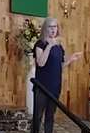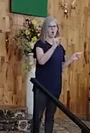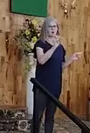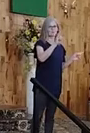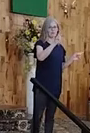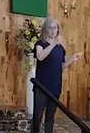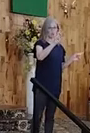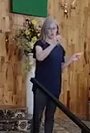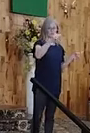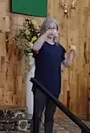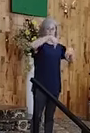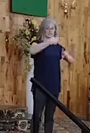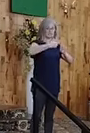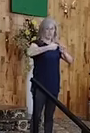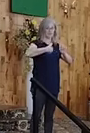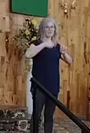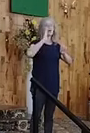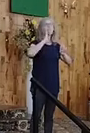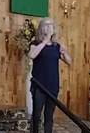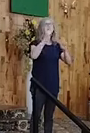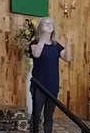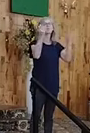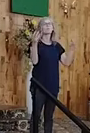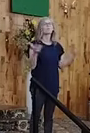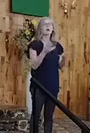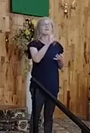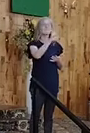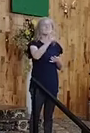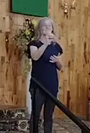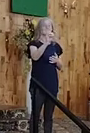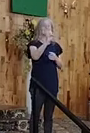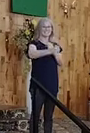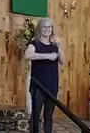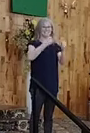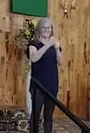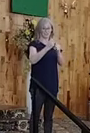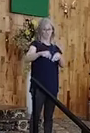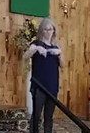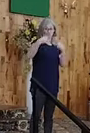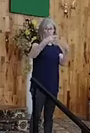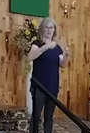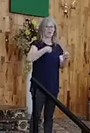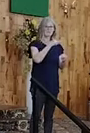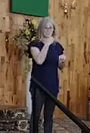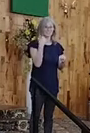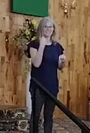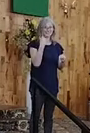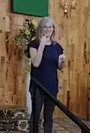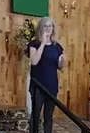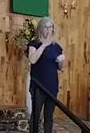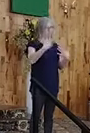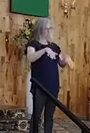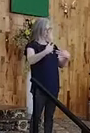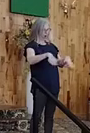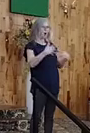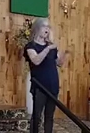30th of this month, I will celebrate my 50 years of the priesthood, which is a major